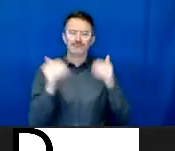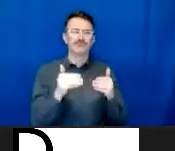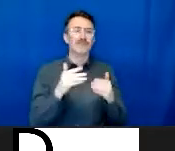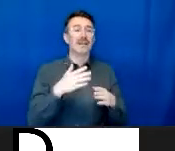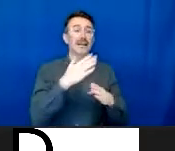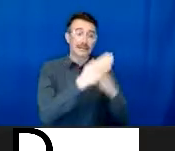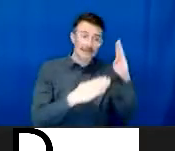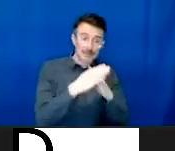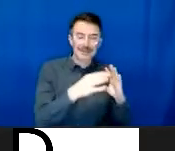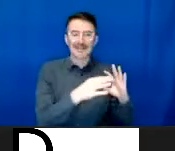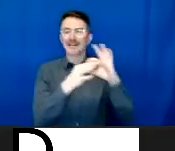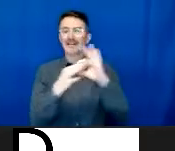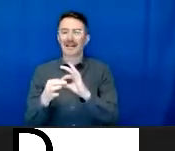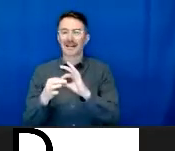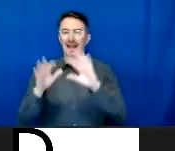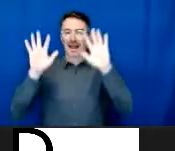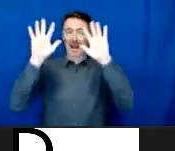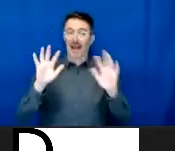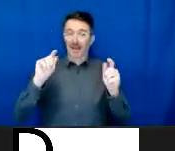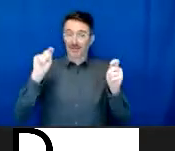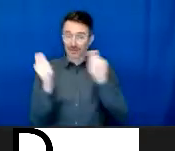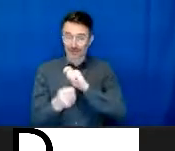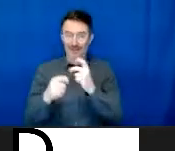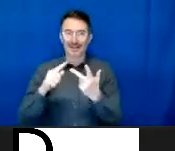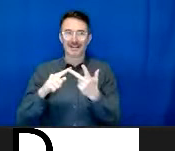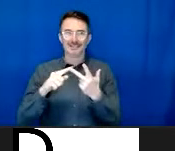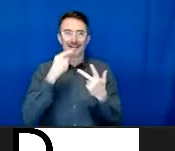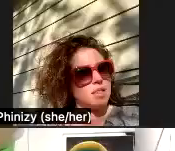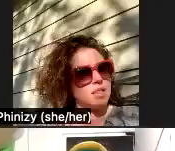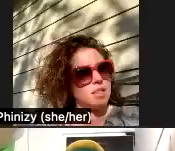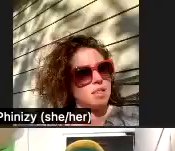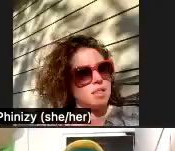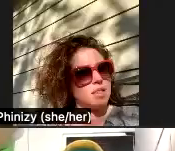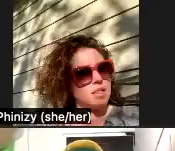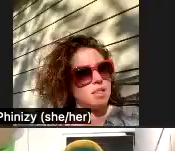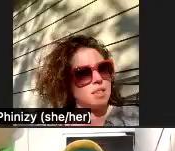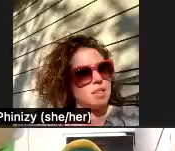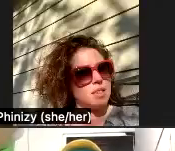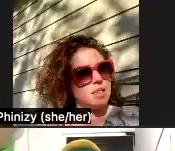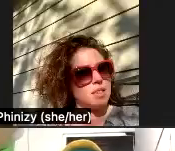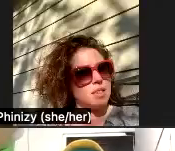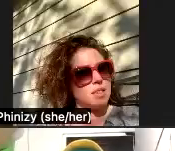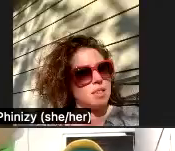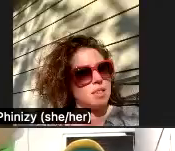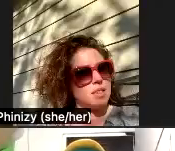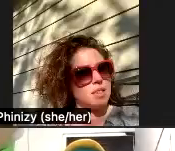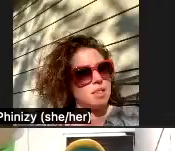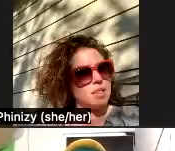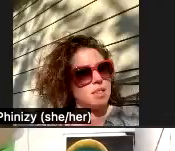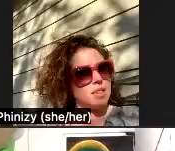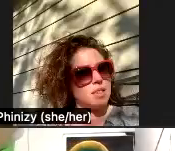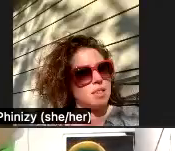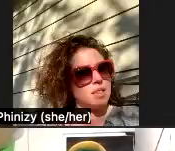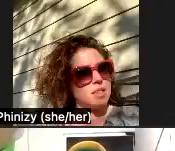important discussion today, I will inform you the accessible feature we have today and some housekeeping